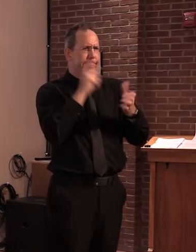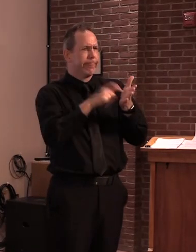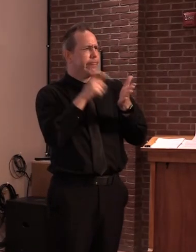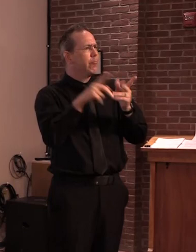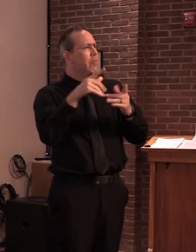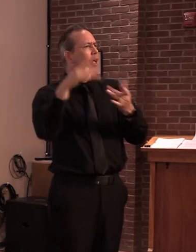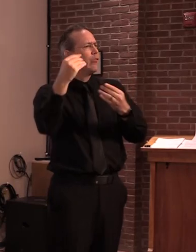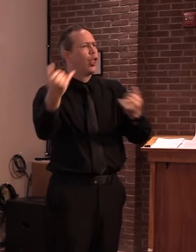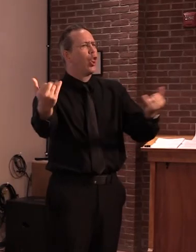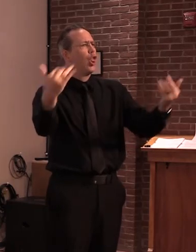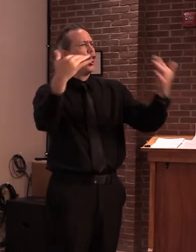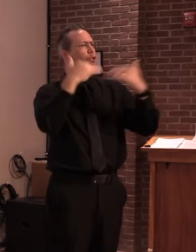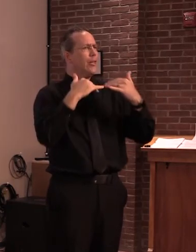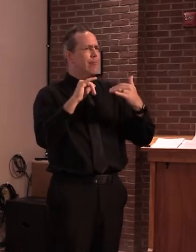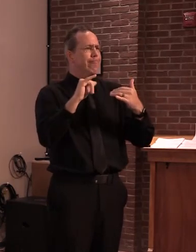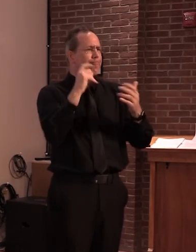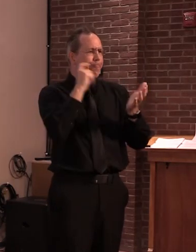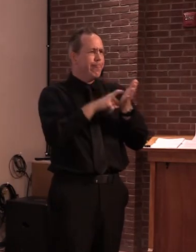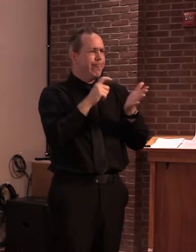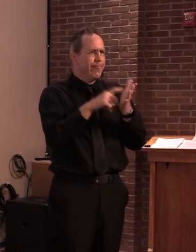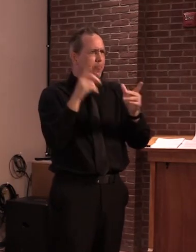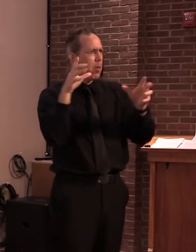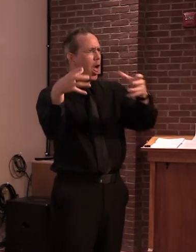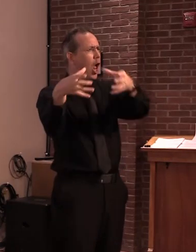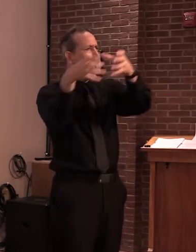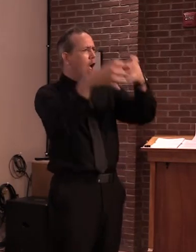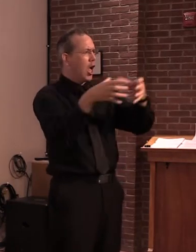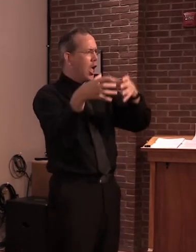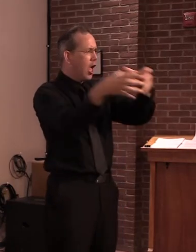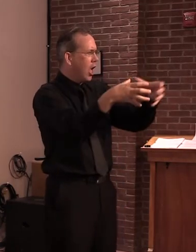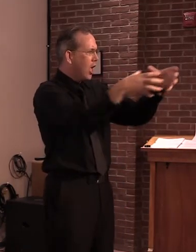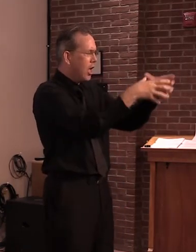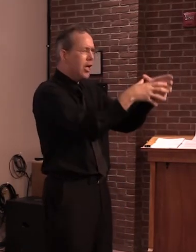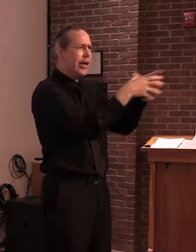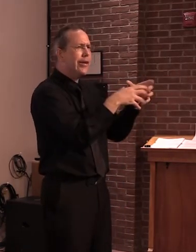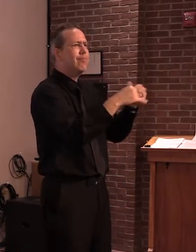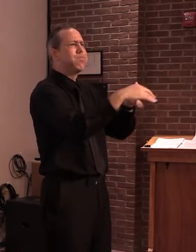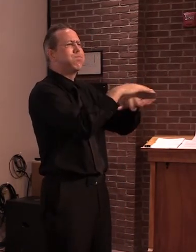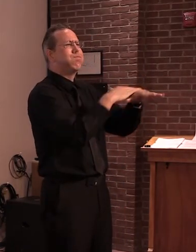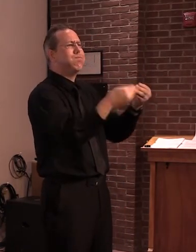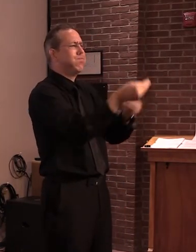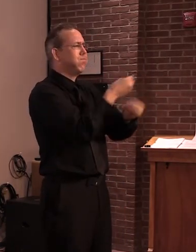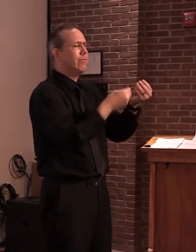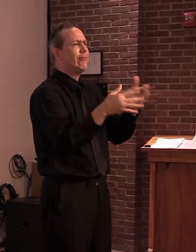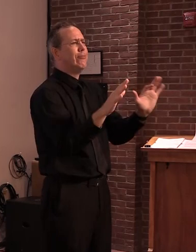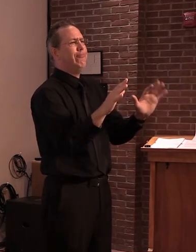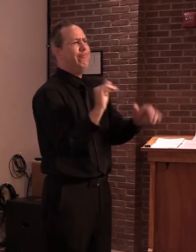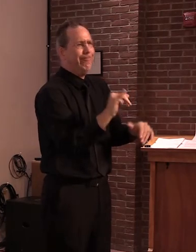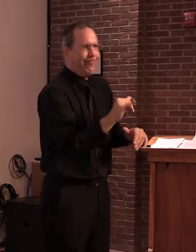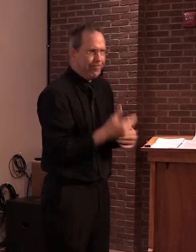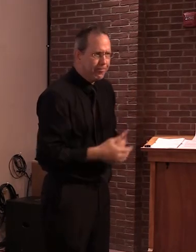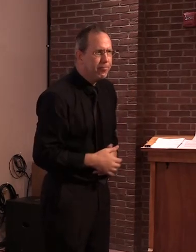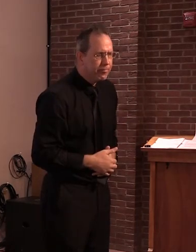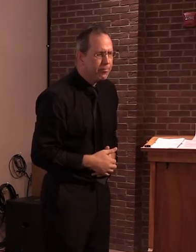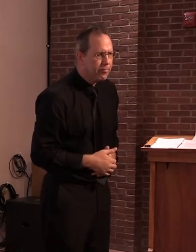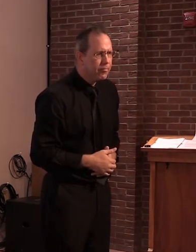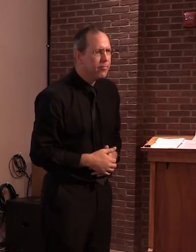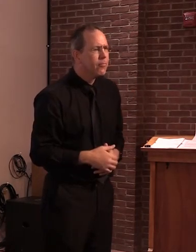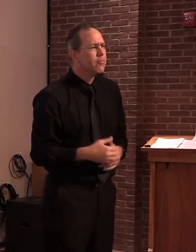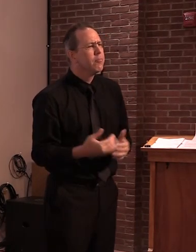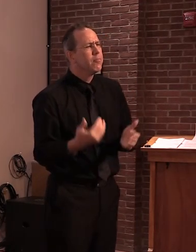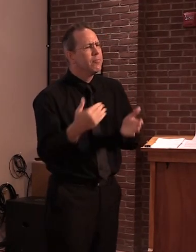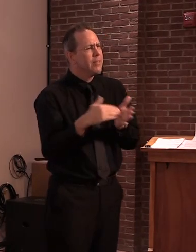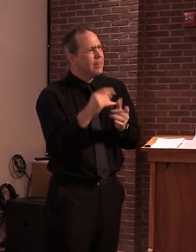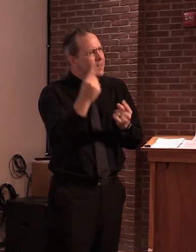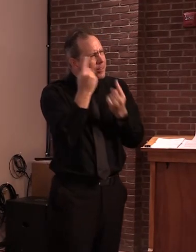occurring. Again, looking back historically at the number of individuals eligible to enter Vermont for leisure travel without a quarantine,